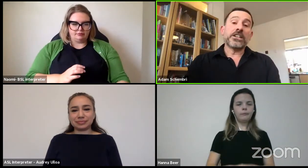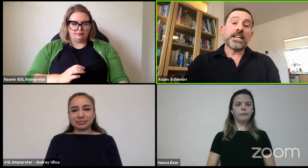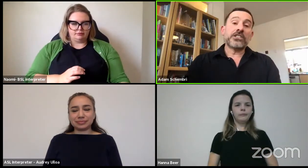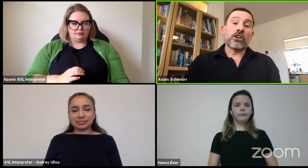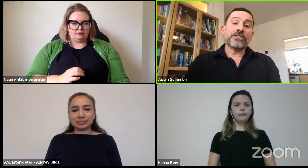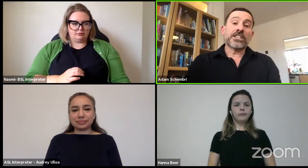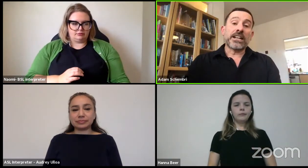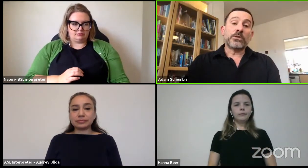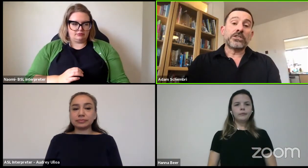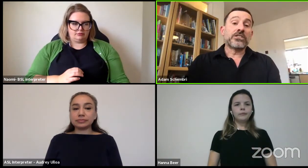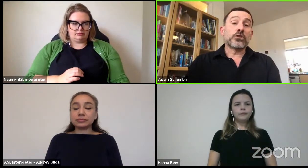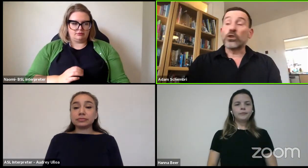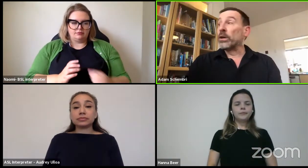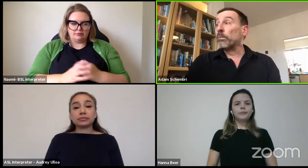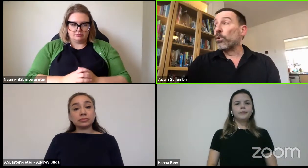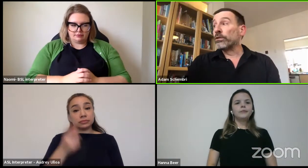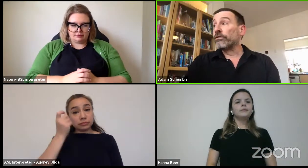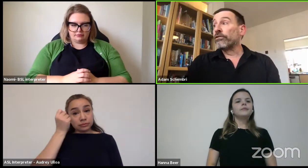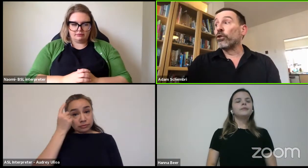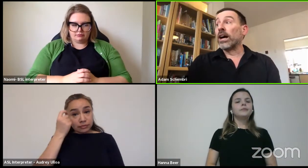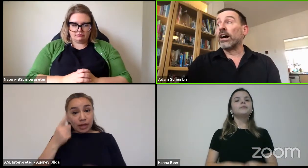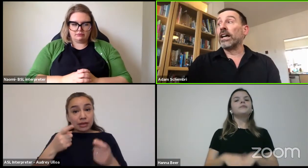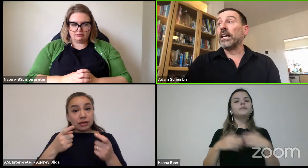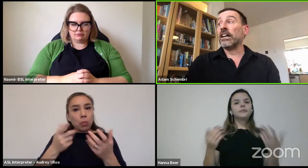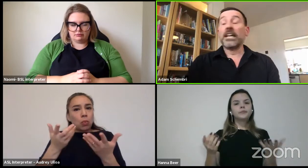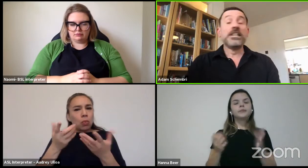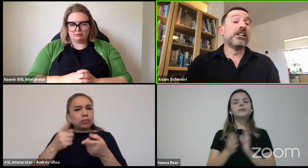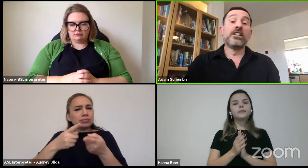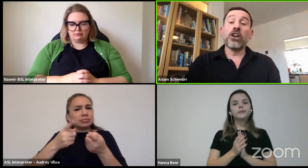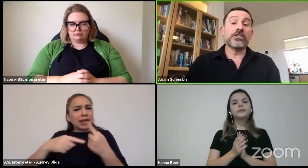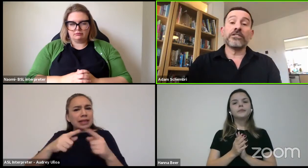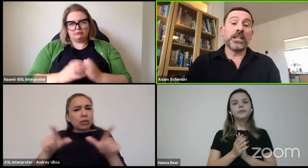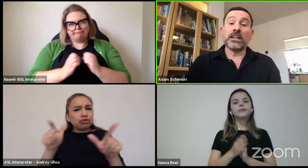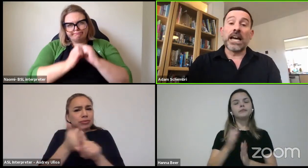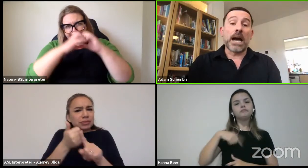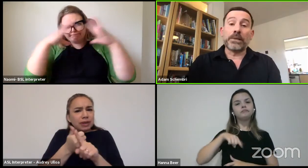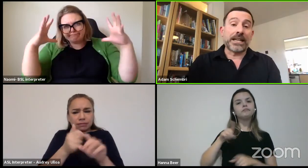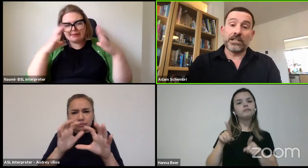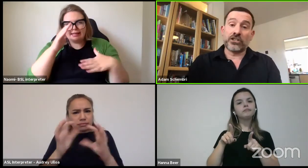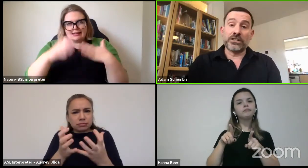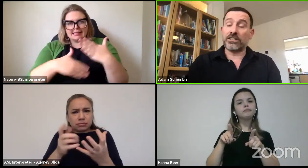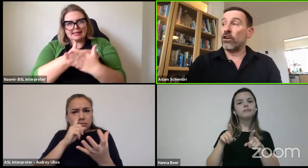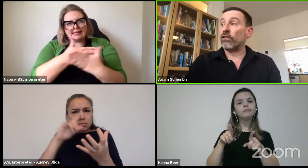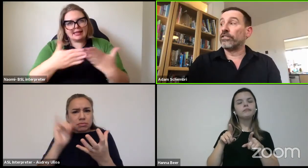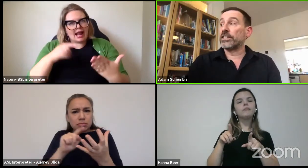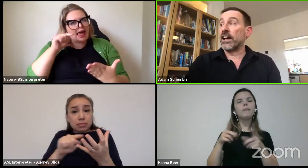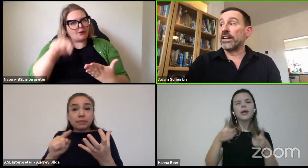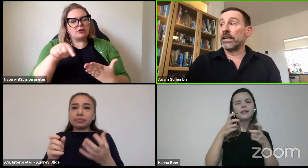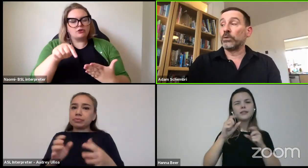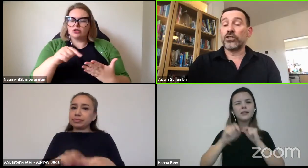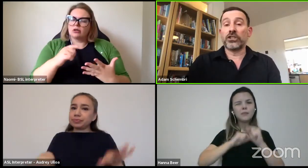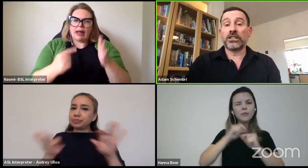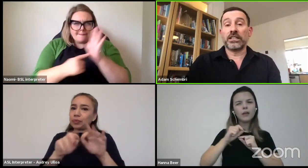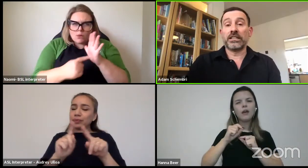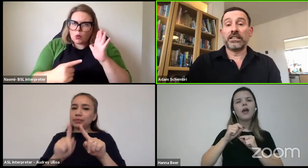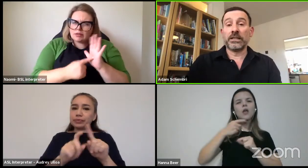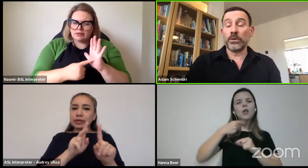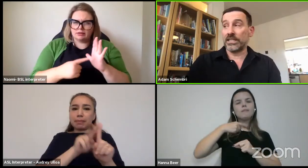Understanding the nature of sign languages is also important for lots of applications of sign